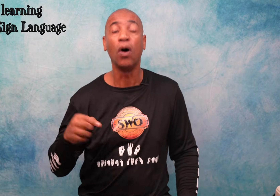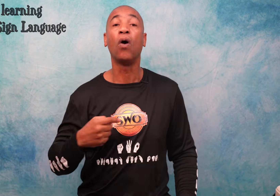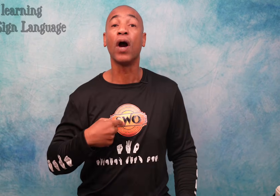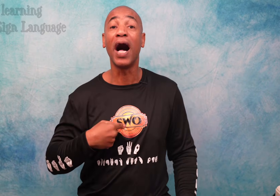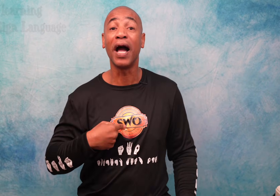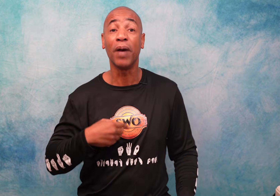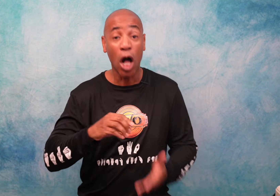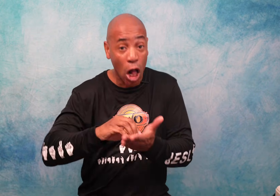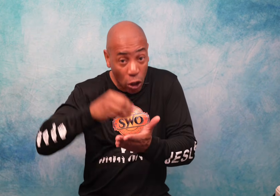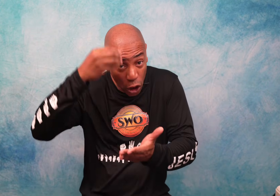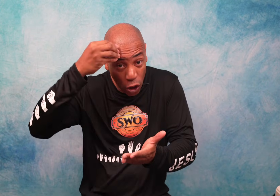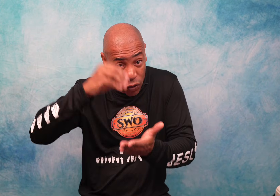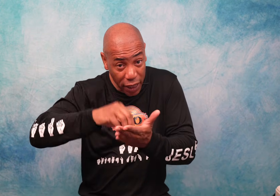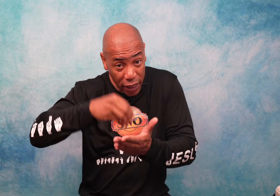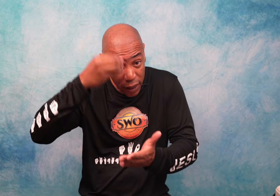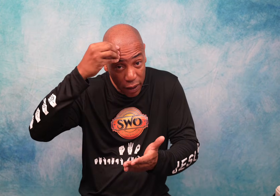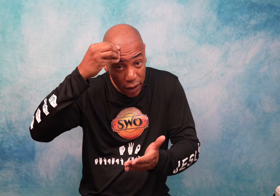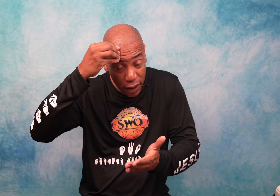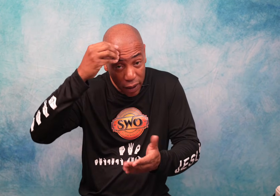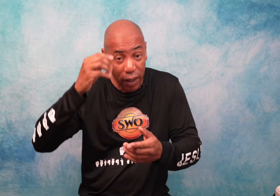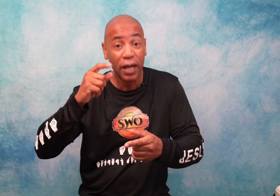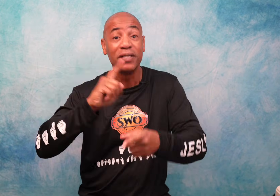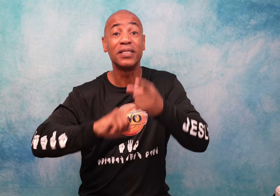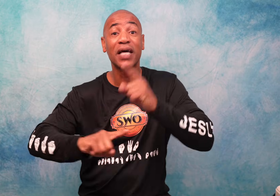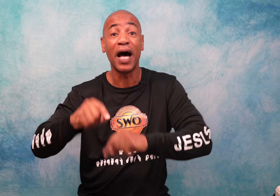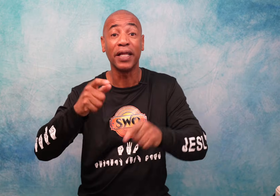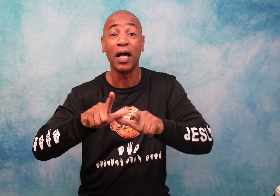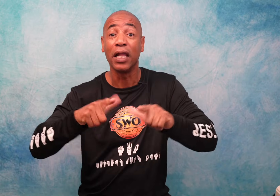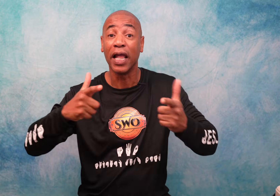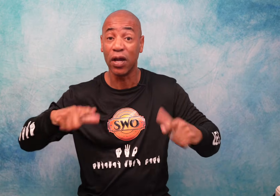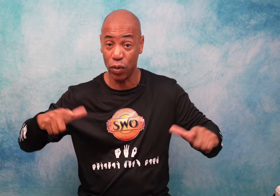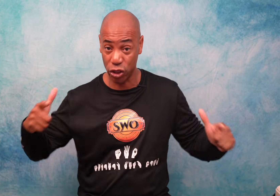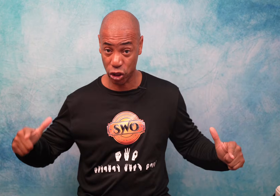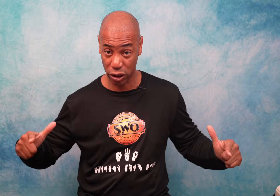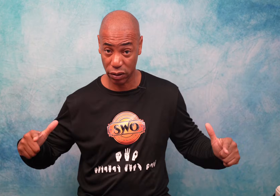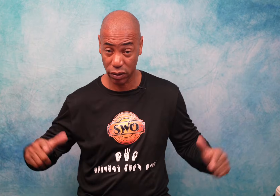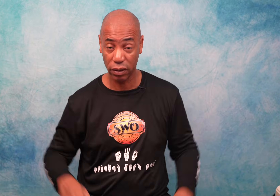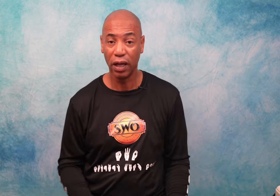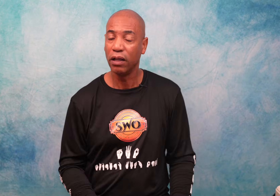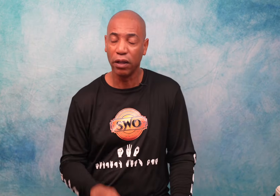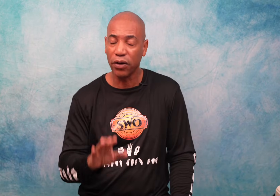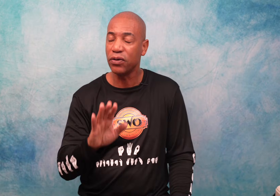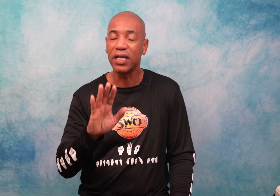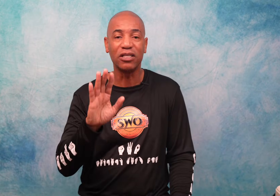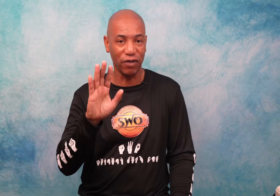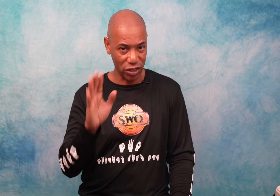or I'm learning sign language. Learn is very